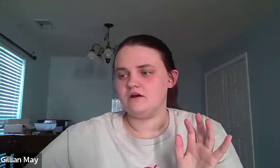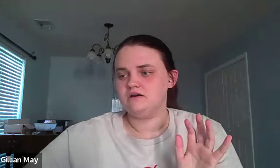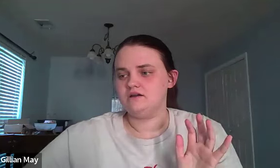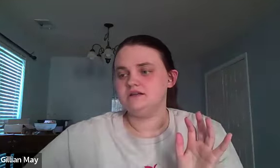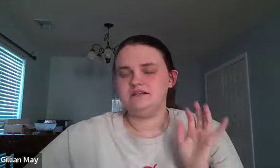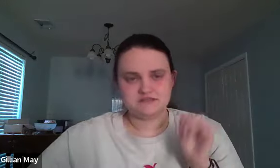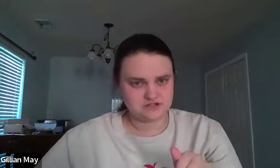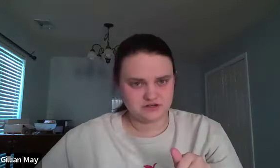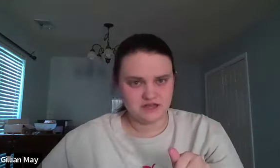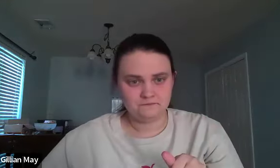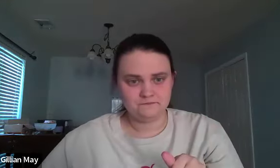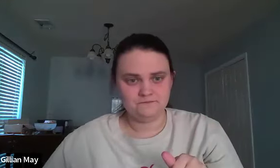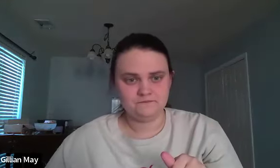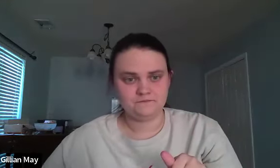our yesterday.